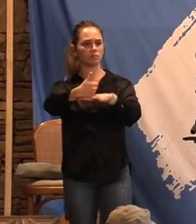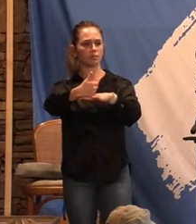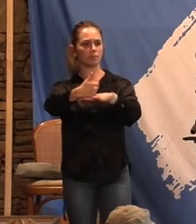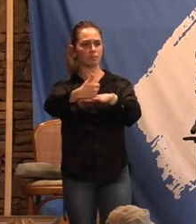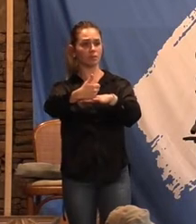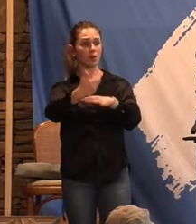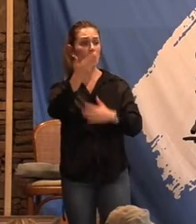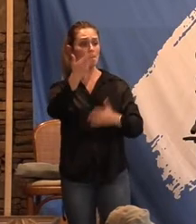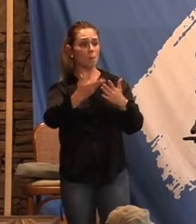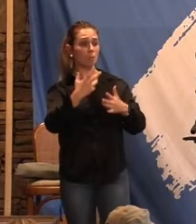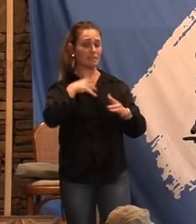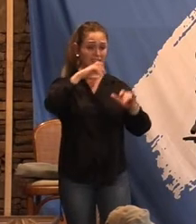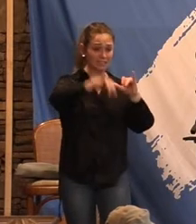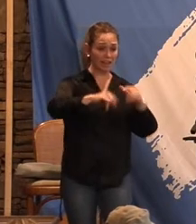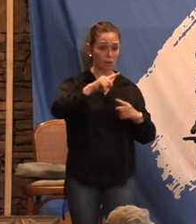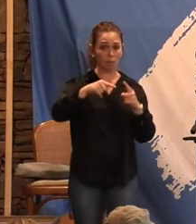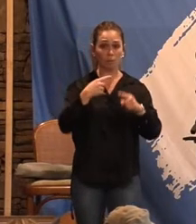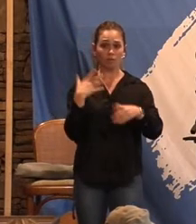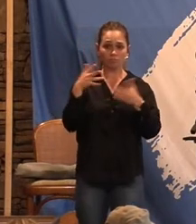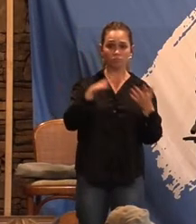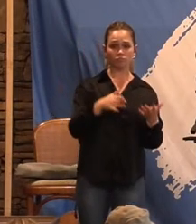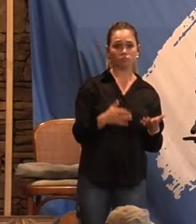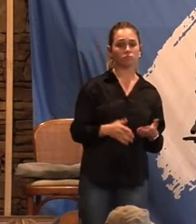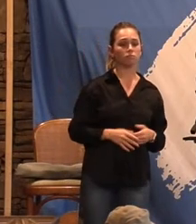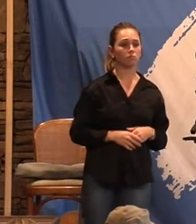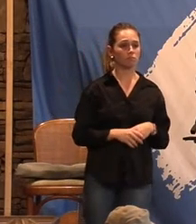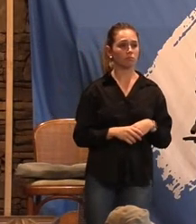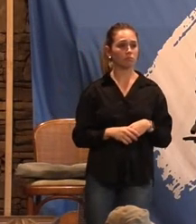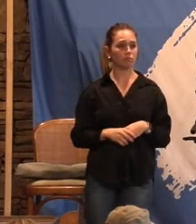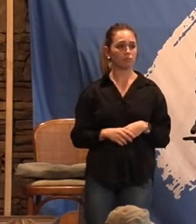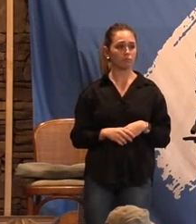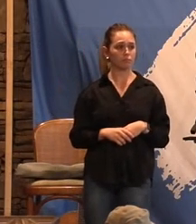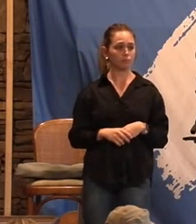and they'll probably be here when we're gone.